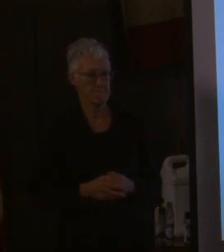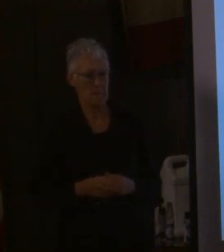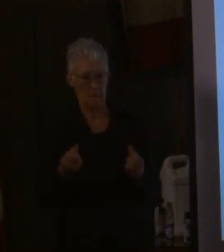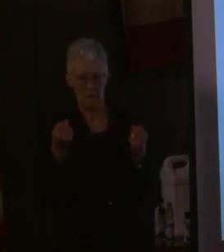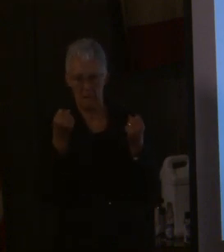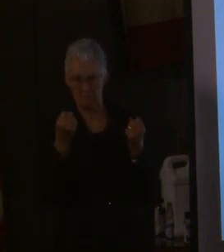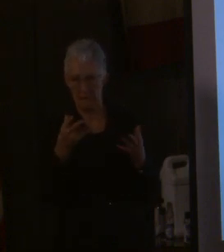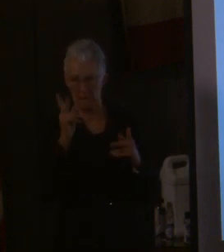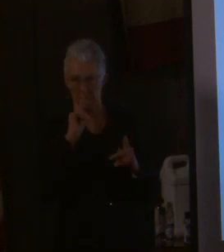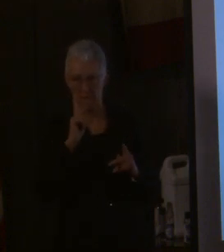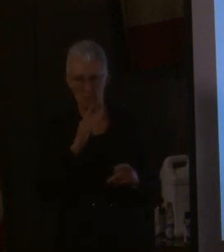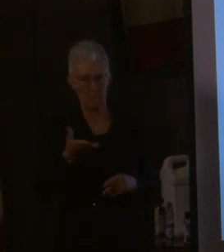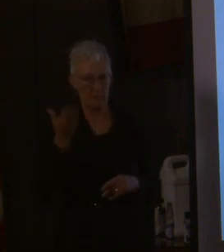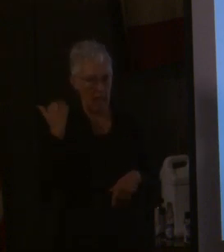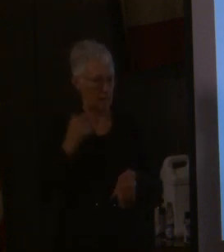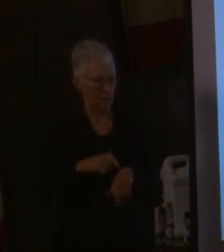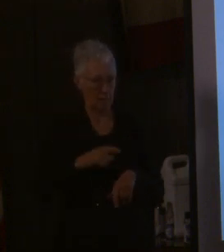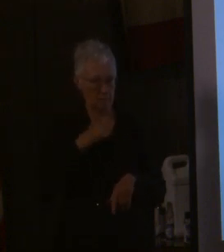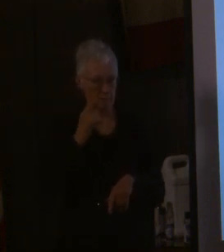a chance to apply, didn't get the